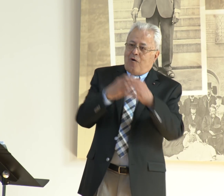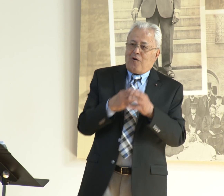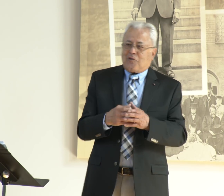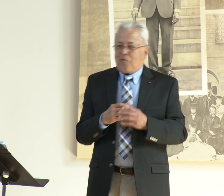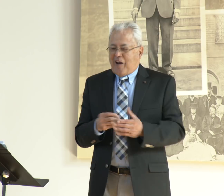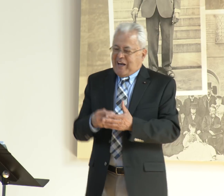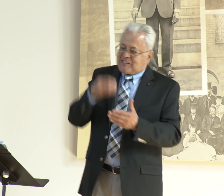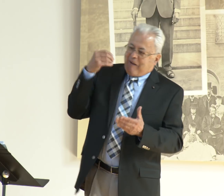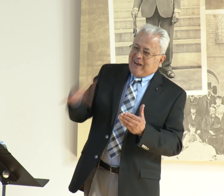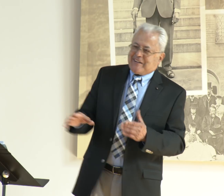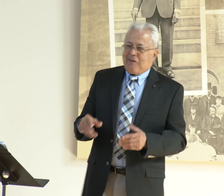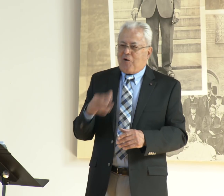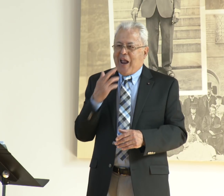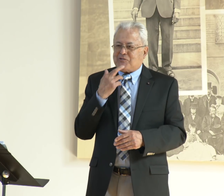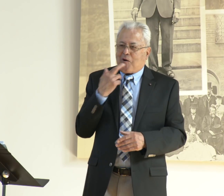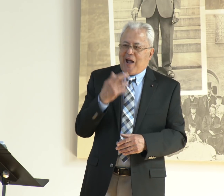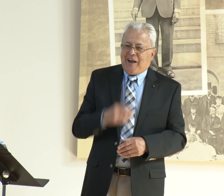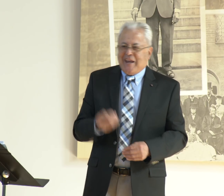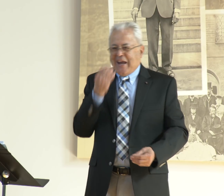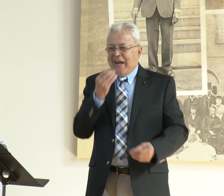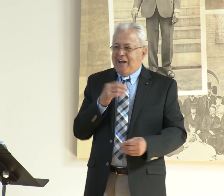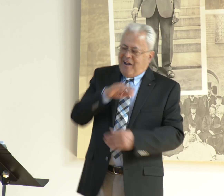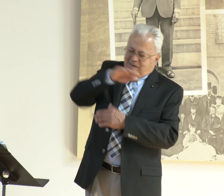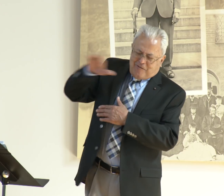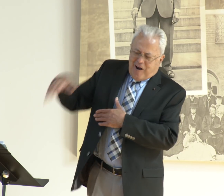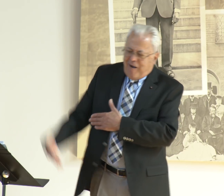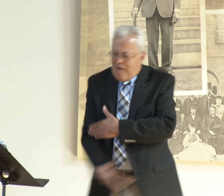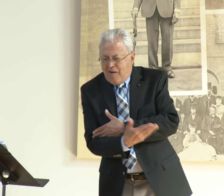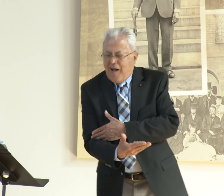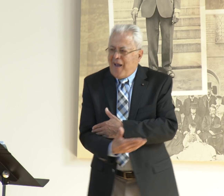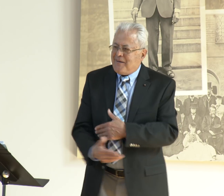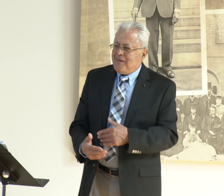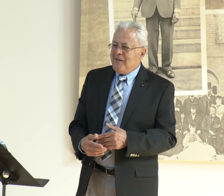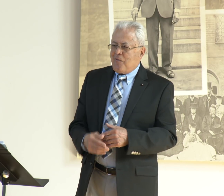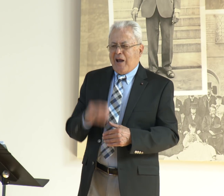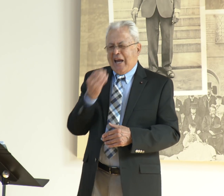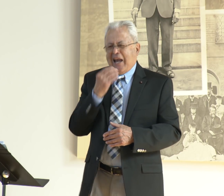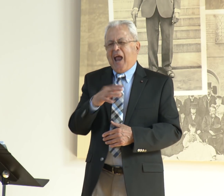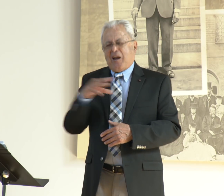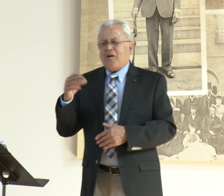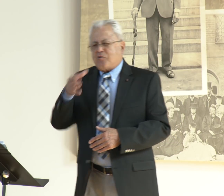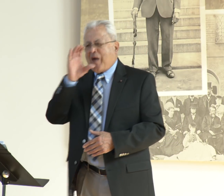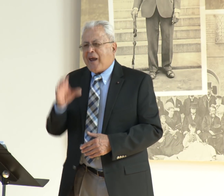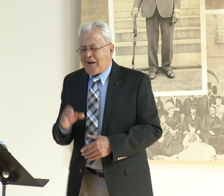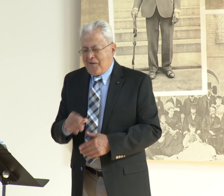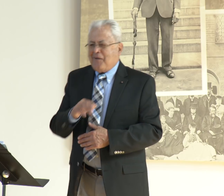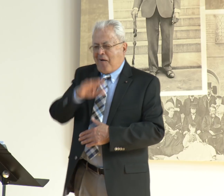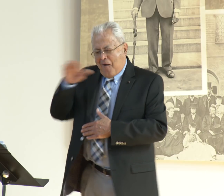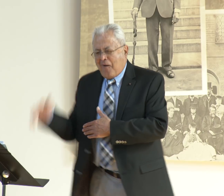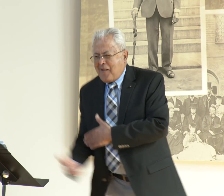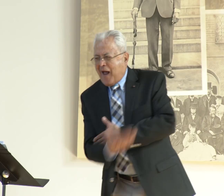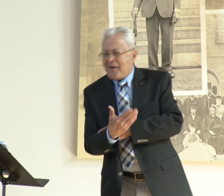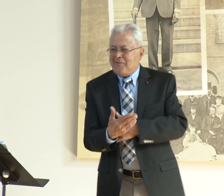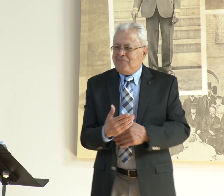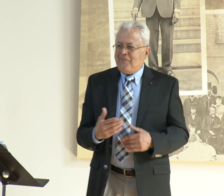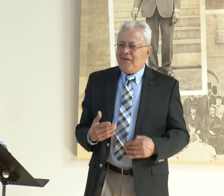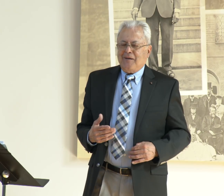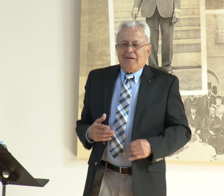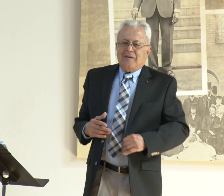cocktails, toss them back, and then go to a really nice restaurant and dine the evening away, eat and drink